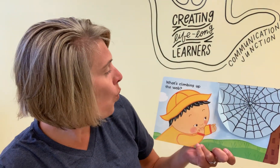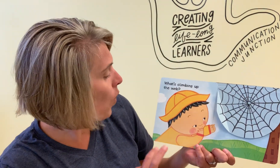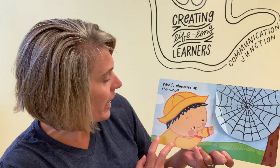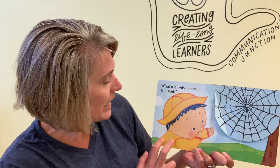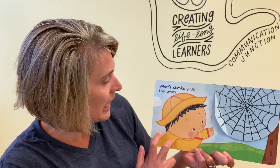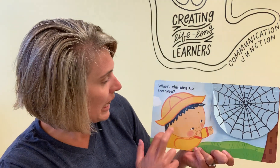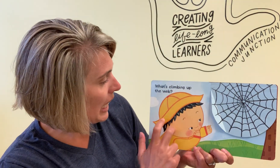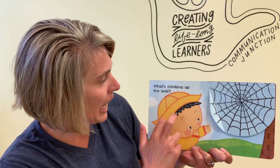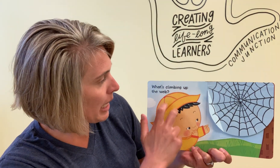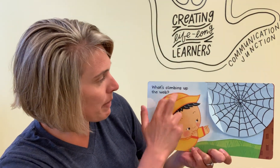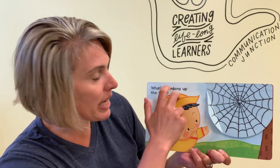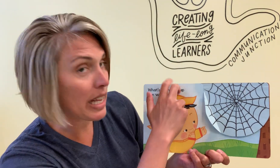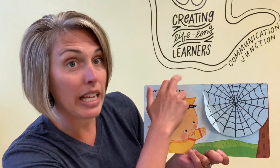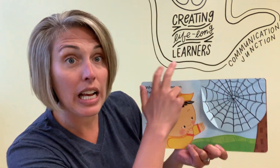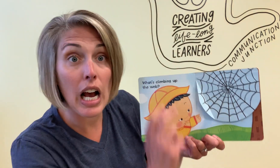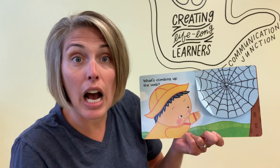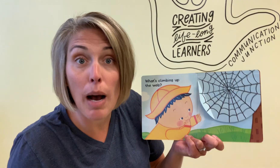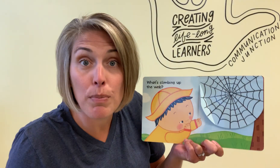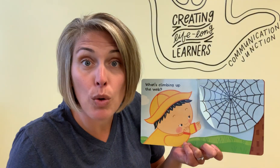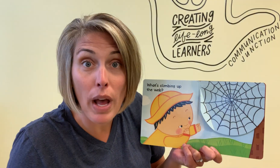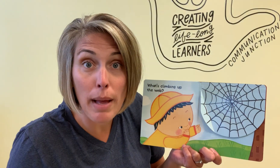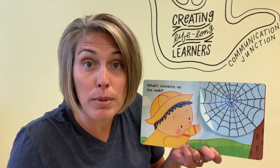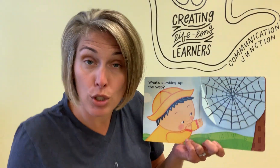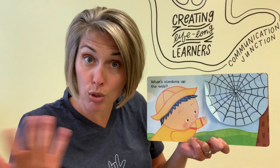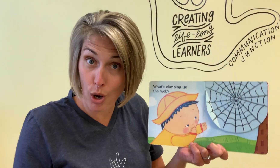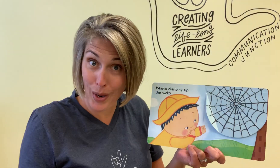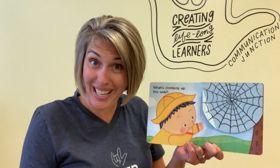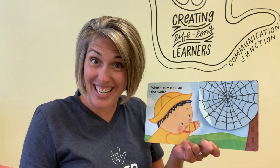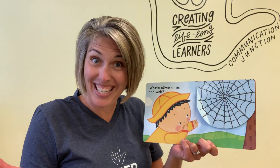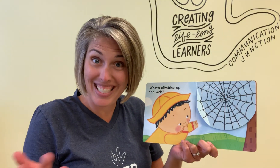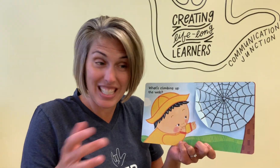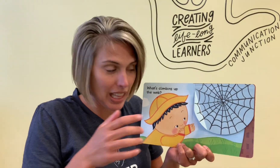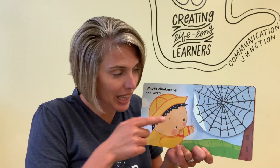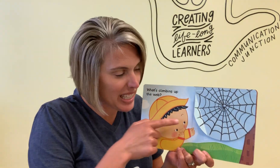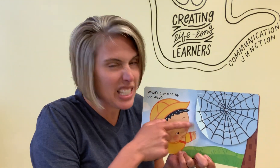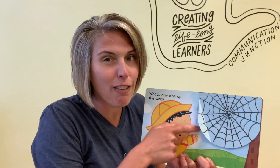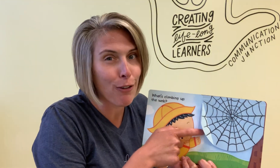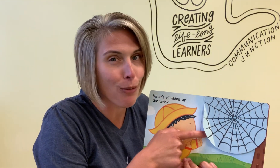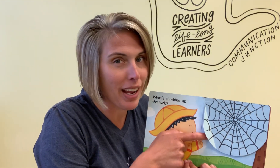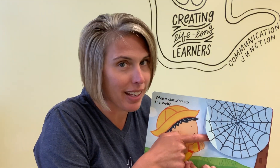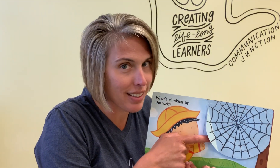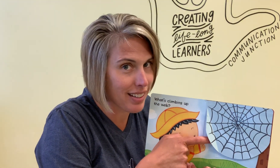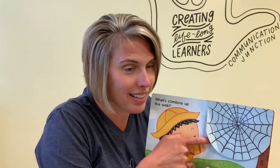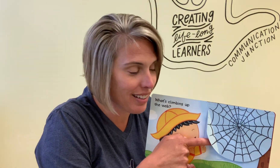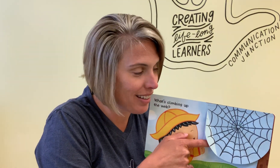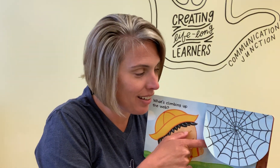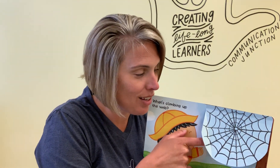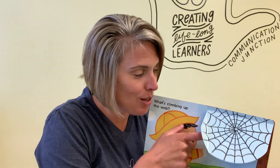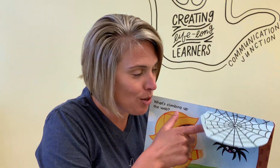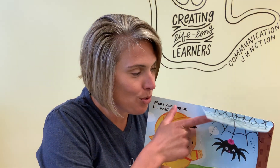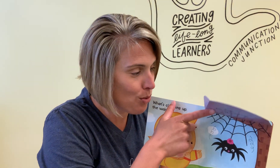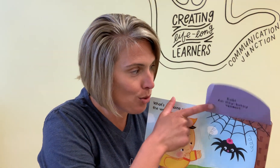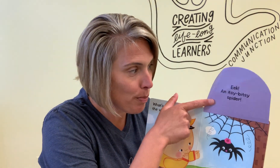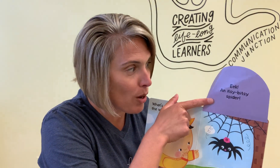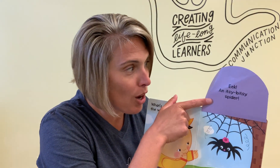What is climbing up the web? Do you know what it is? Let's see if you're right. Whoop.